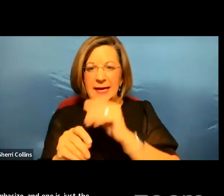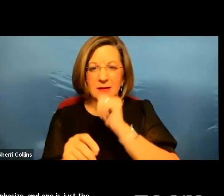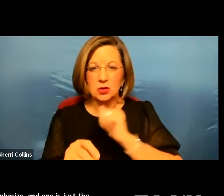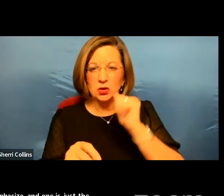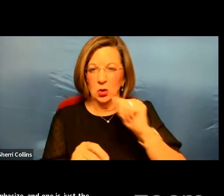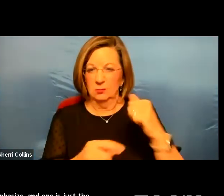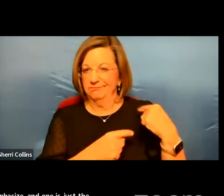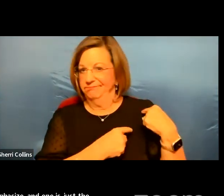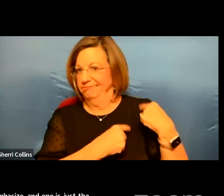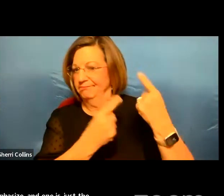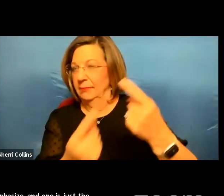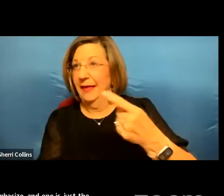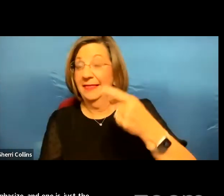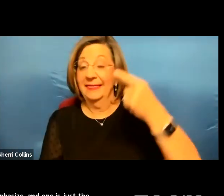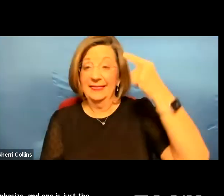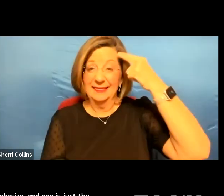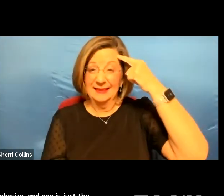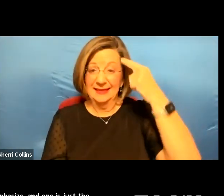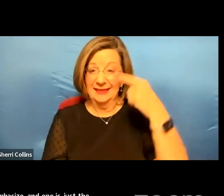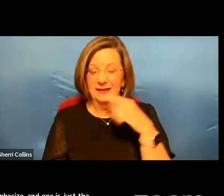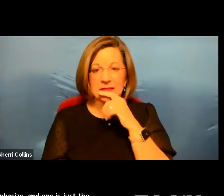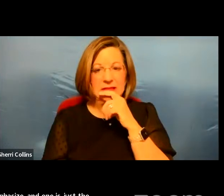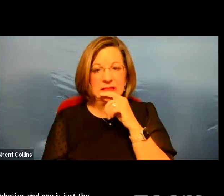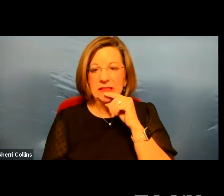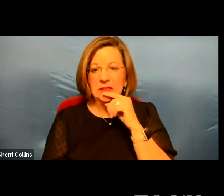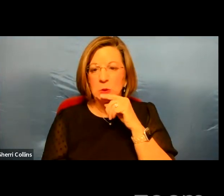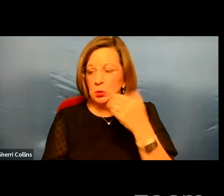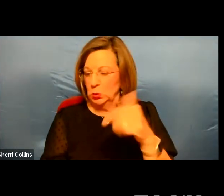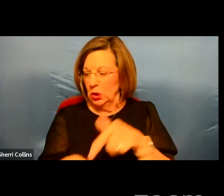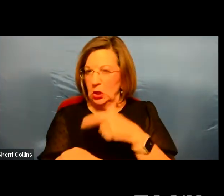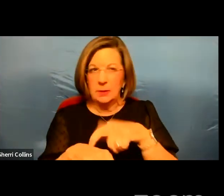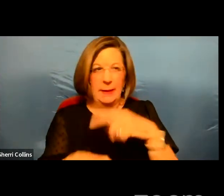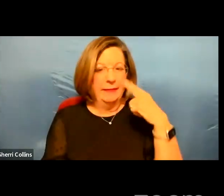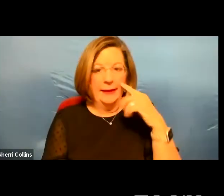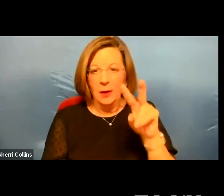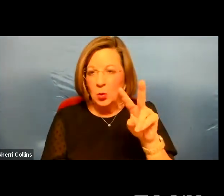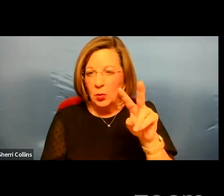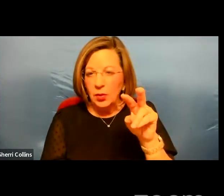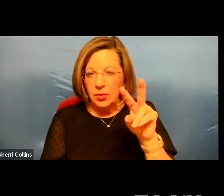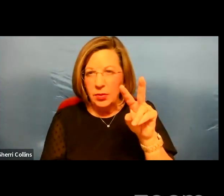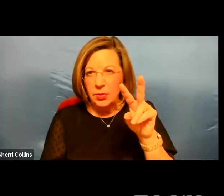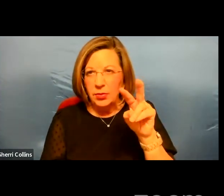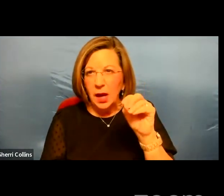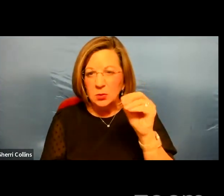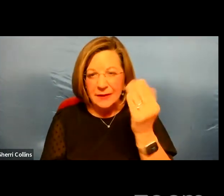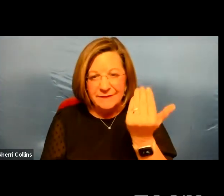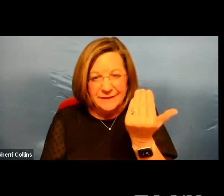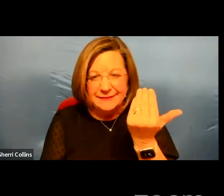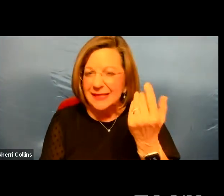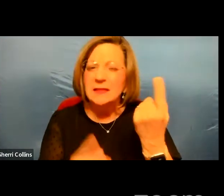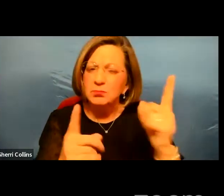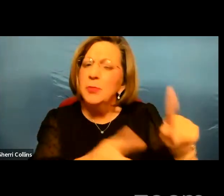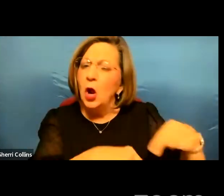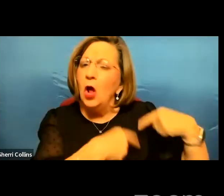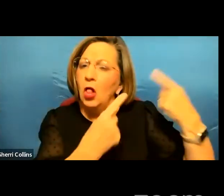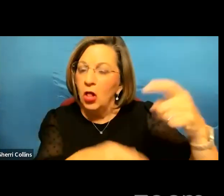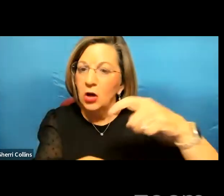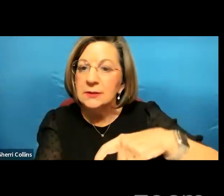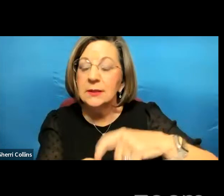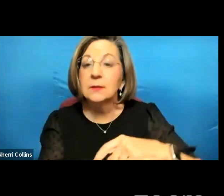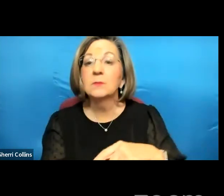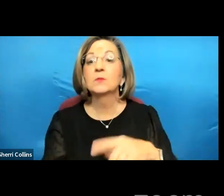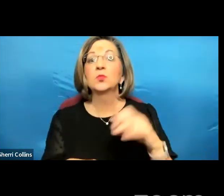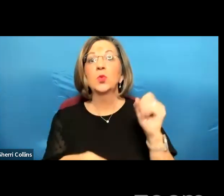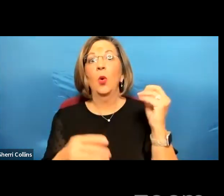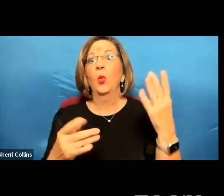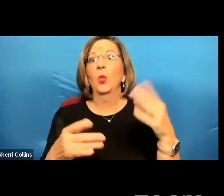Nation Expo hasn't been back in Arizona for quite a while. I think it's gosh, it was a long time, maybe